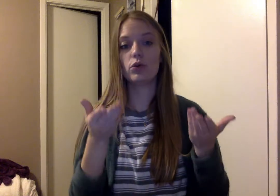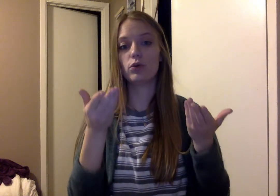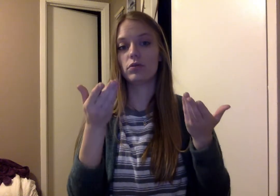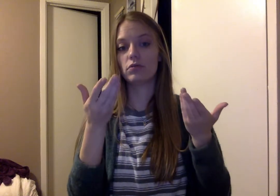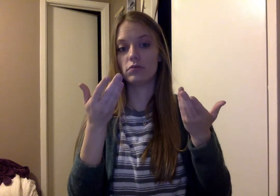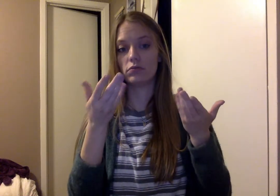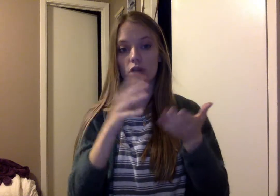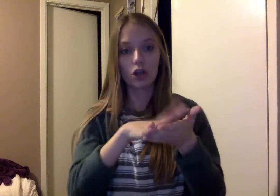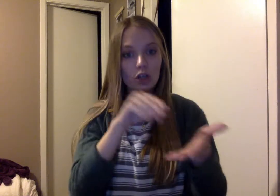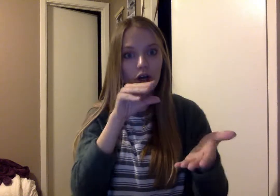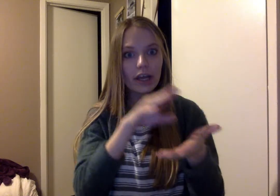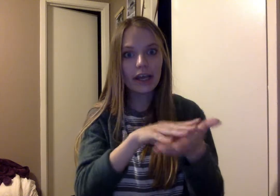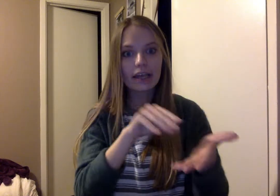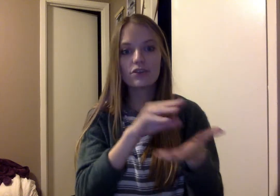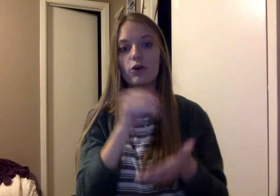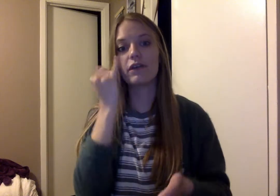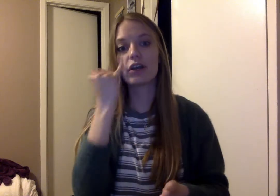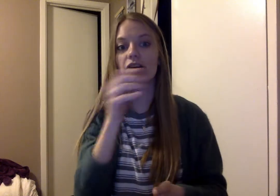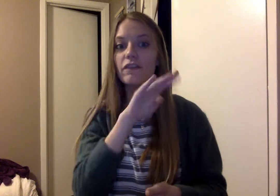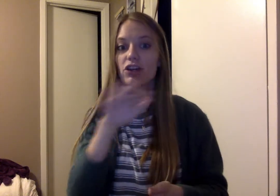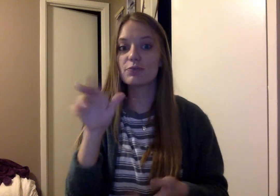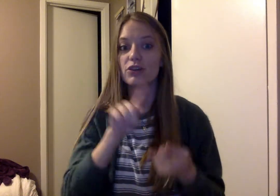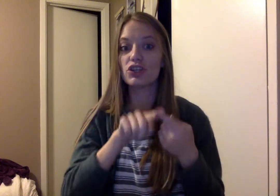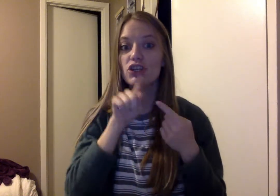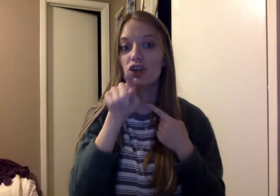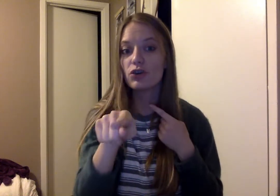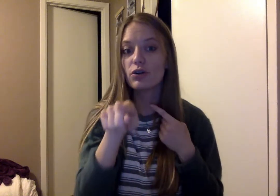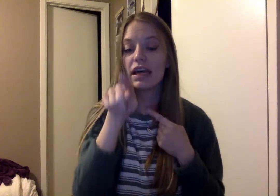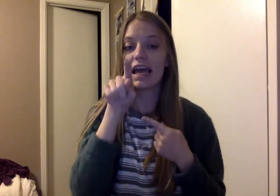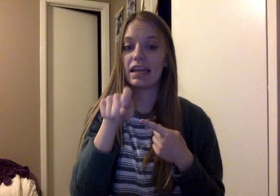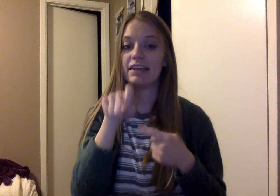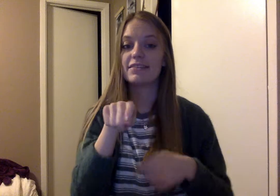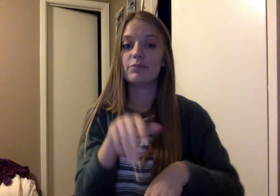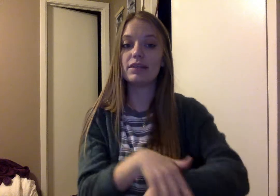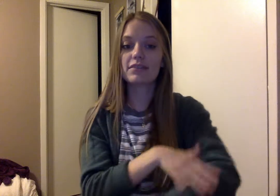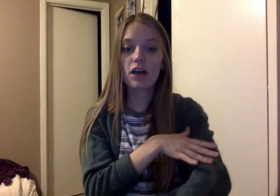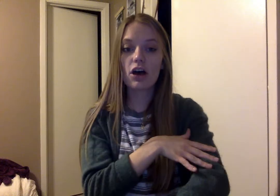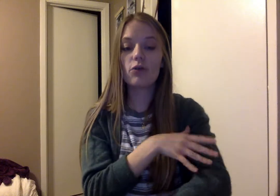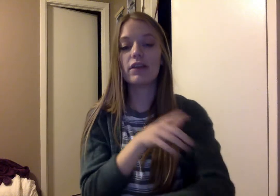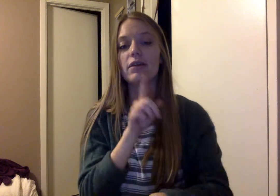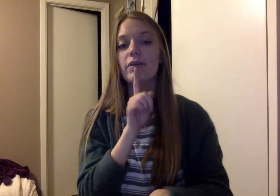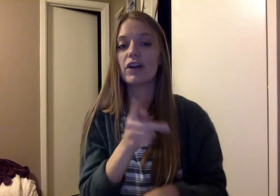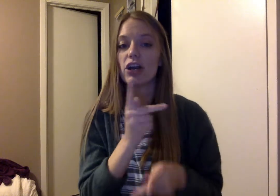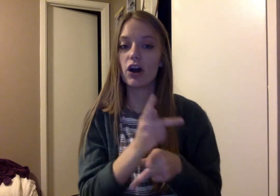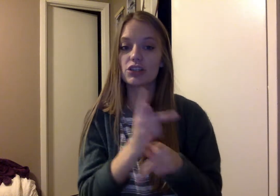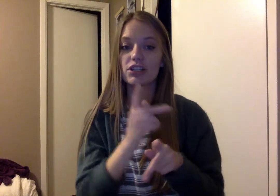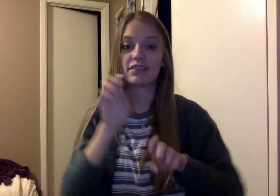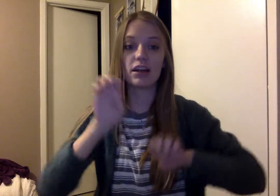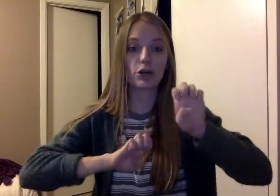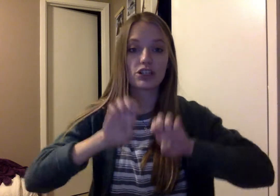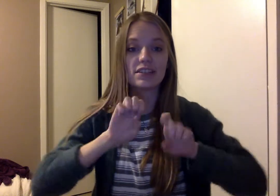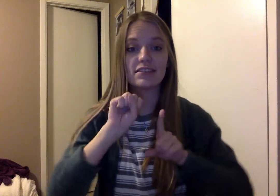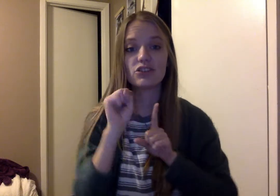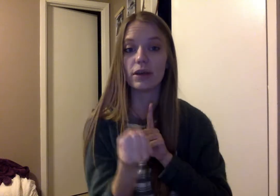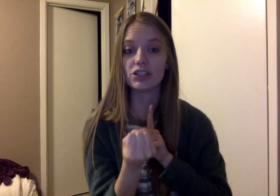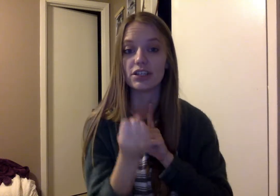you are learning, and so if they're going to finger spell to you, it needs to be slow and then be very cautious in emergency situations